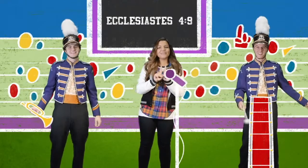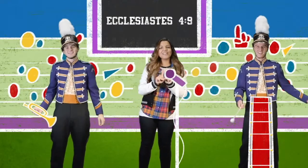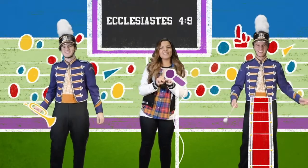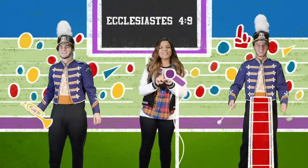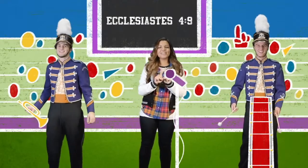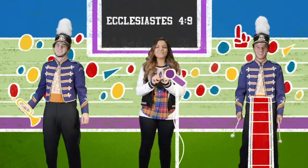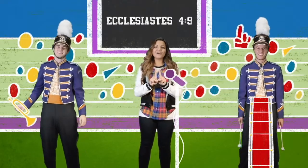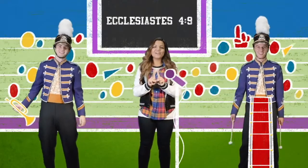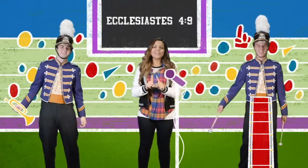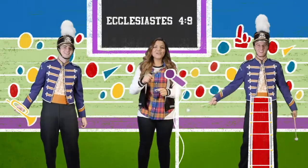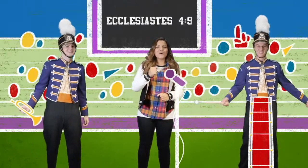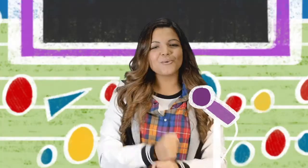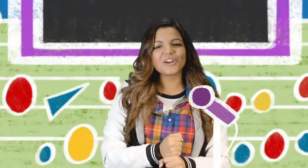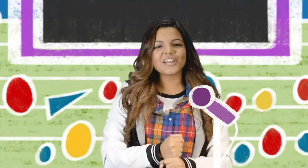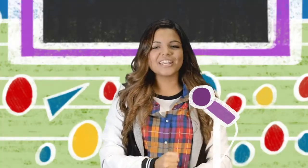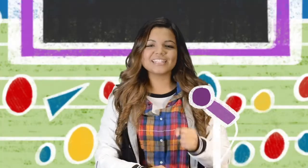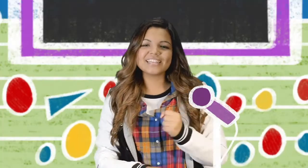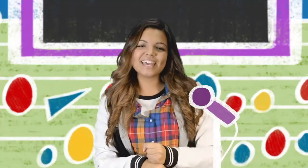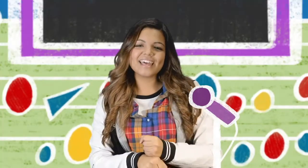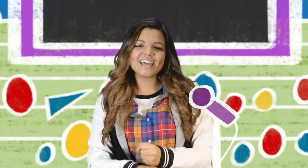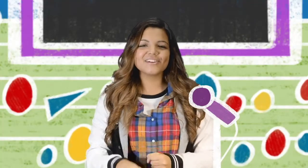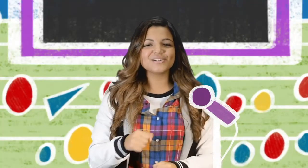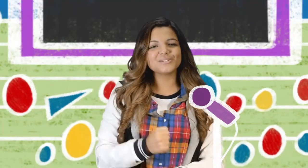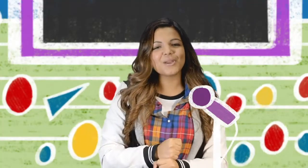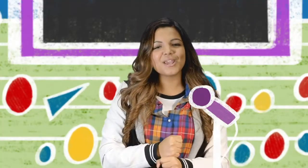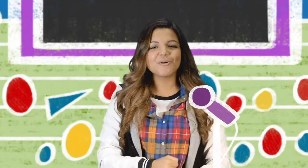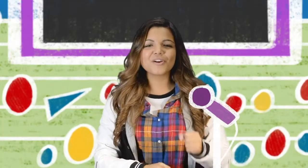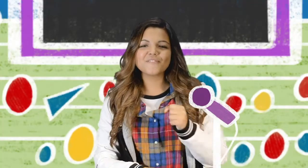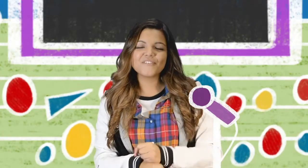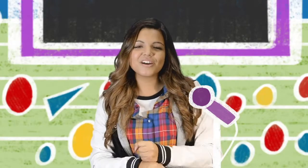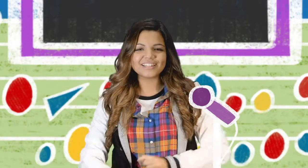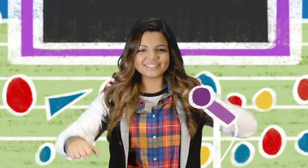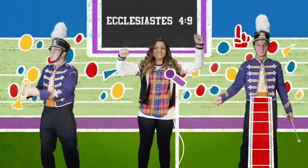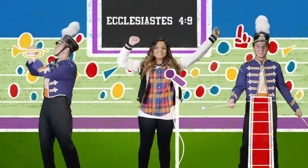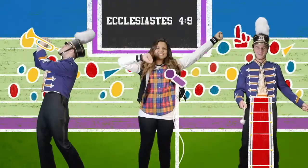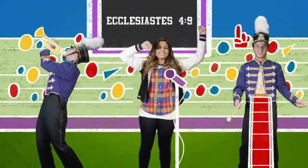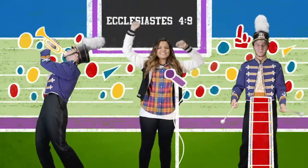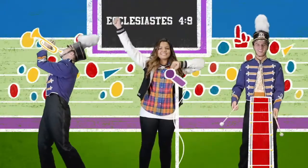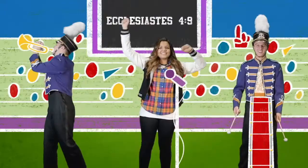better than one. Working together is way more fun.